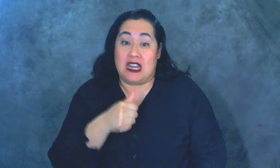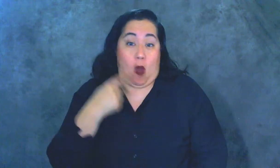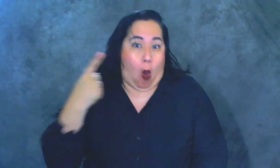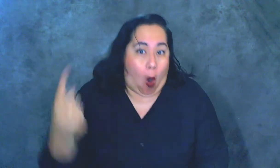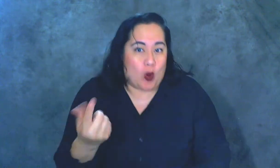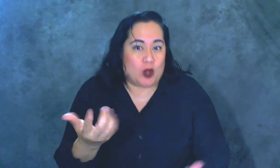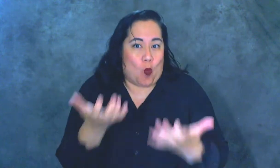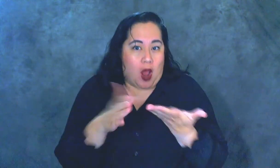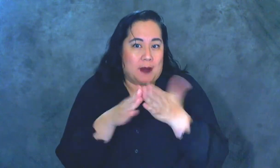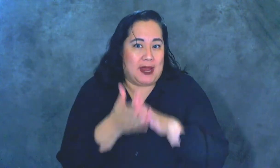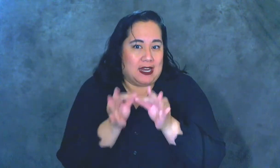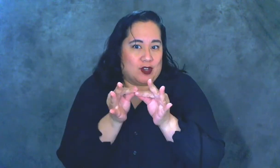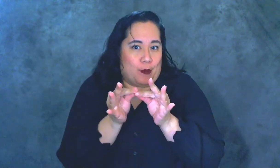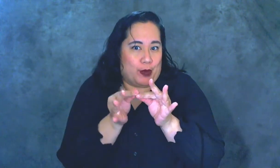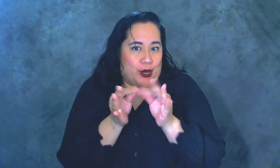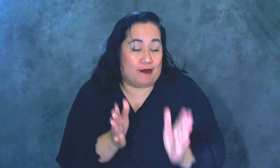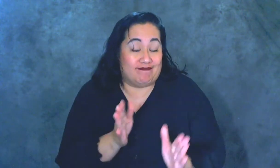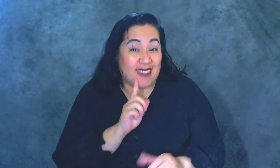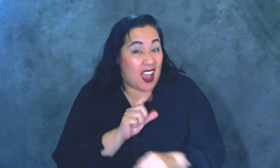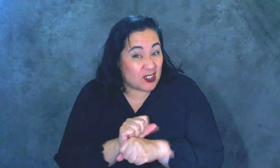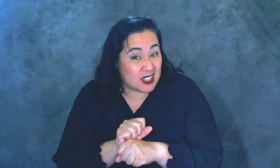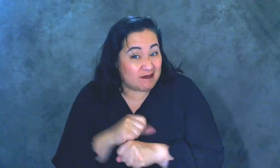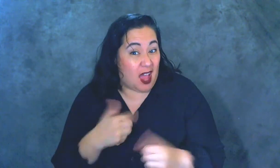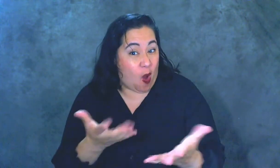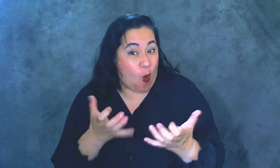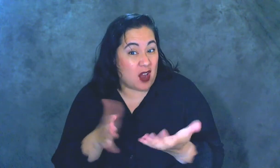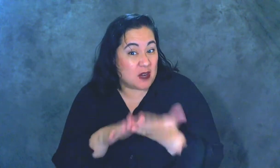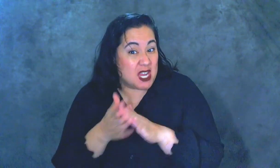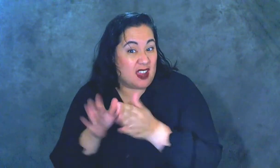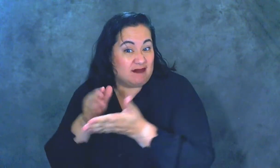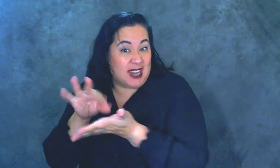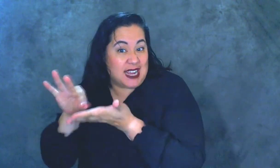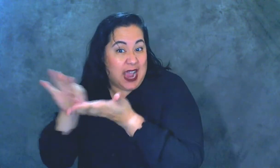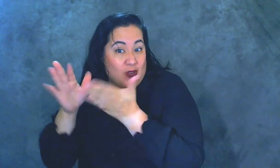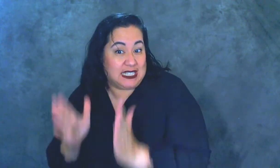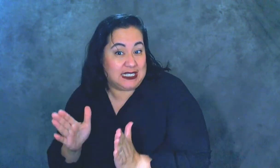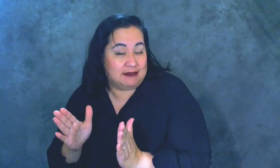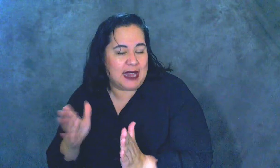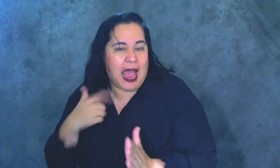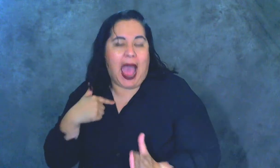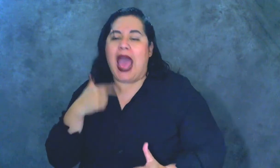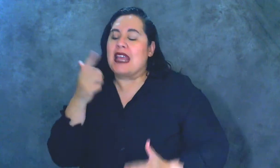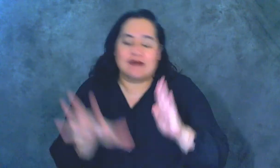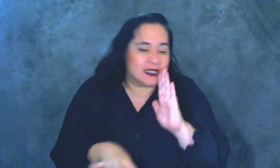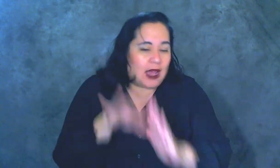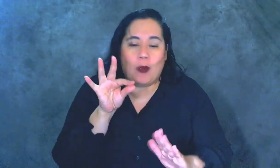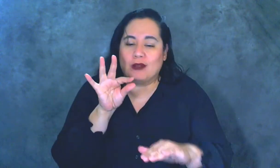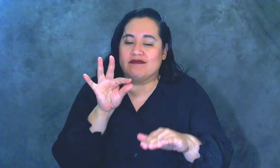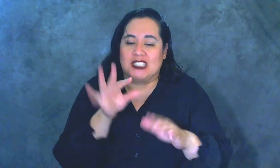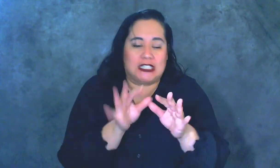be an interpreter. Actually, I wanted to be an accountant. I stumbled on interpreting when one semester